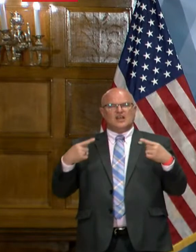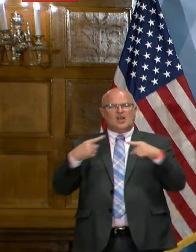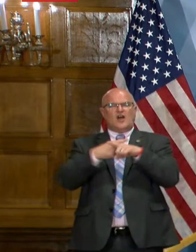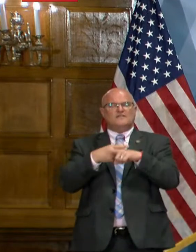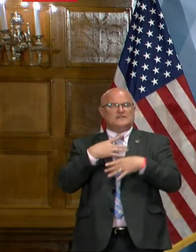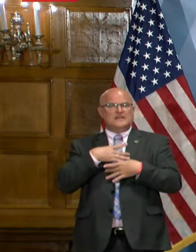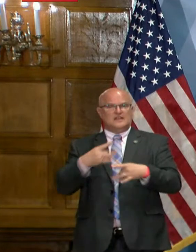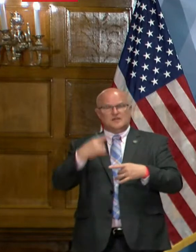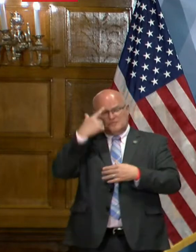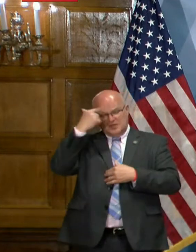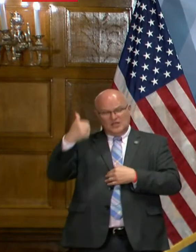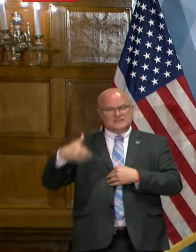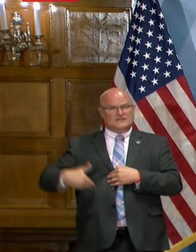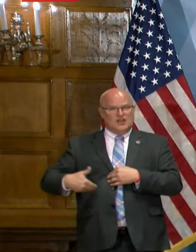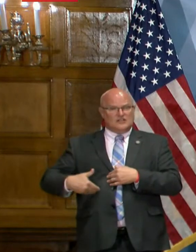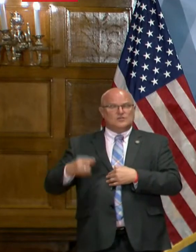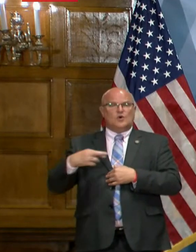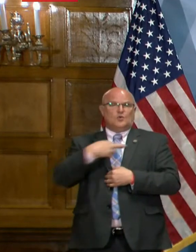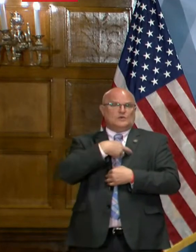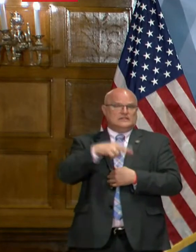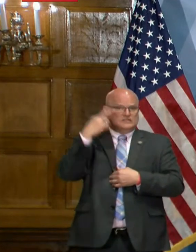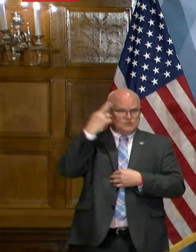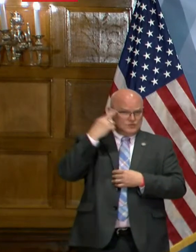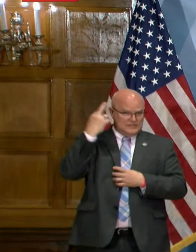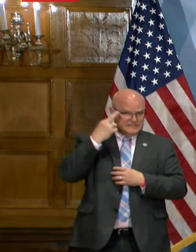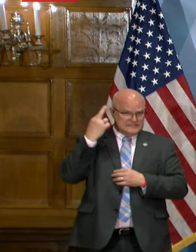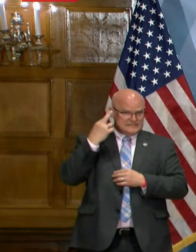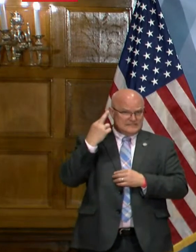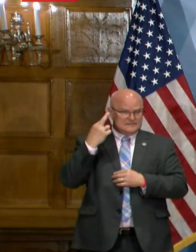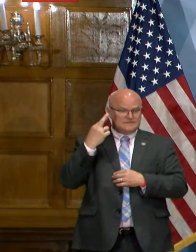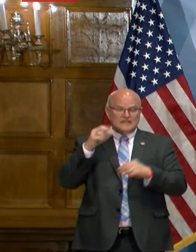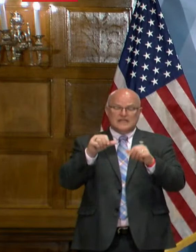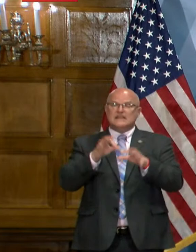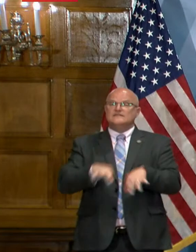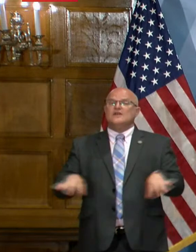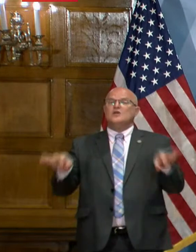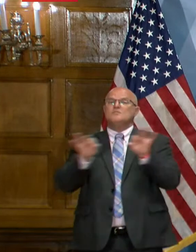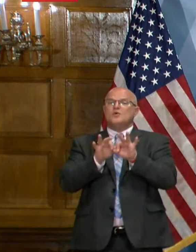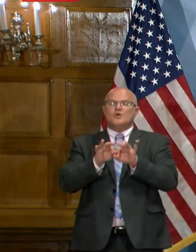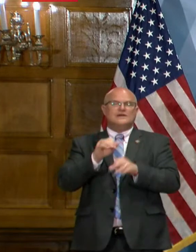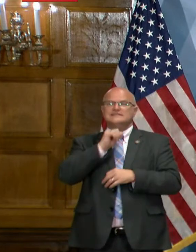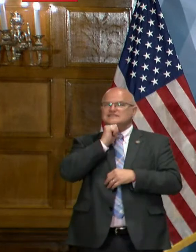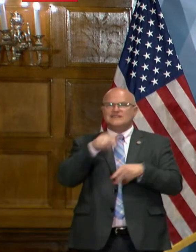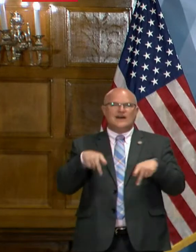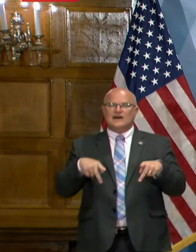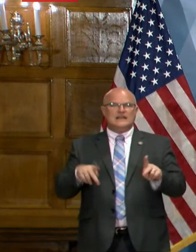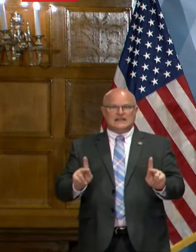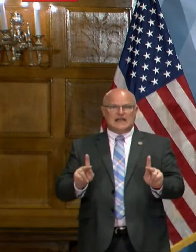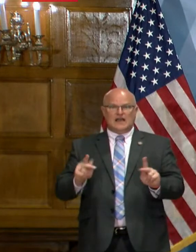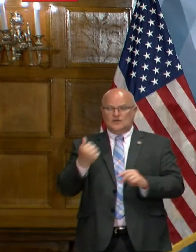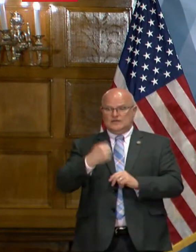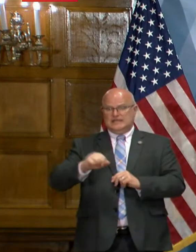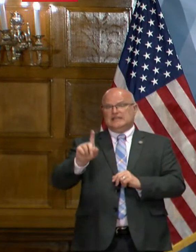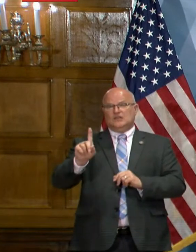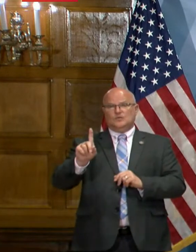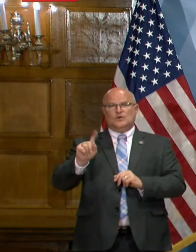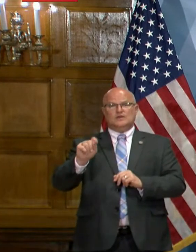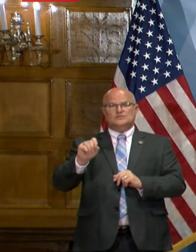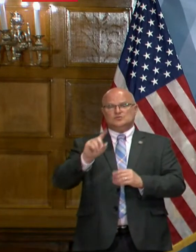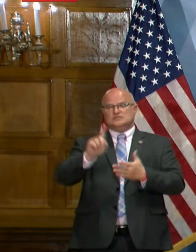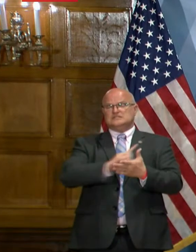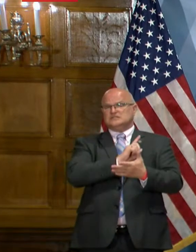conflict because of conscience or religious reasons. It's very important that it does not allow anyone